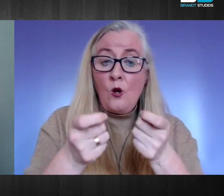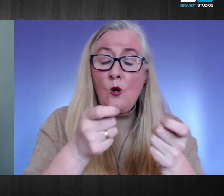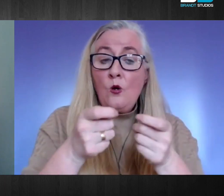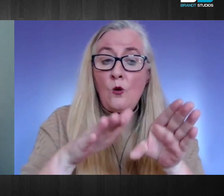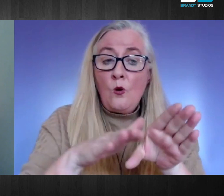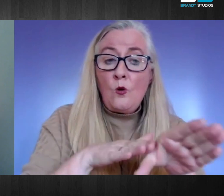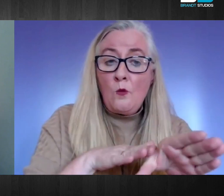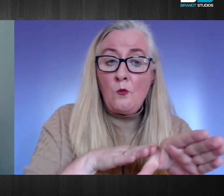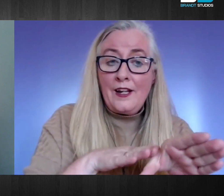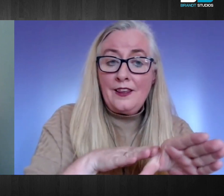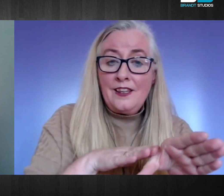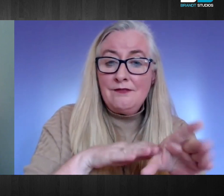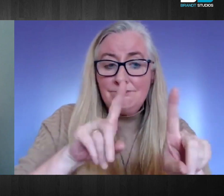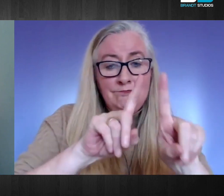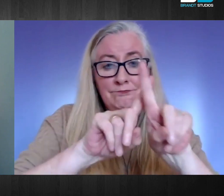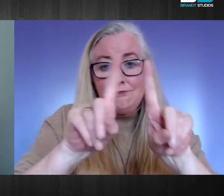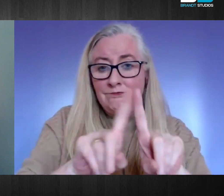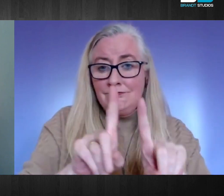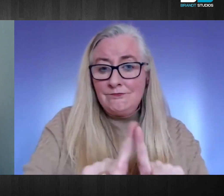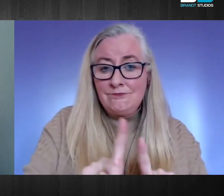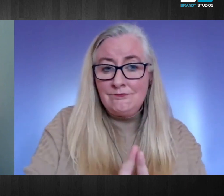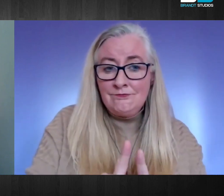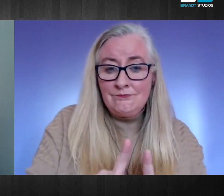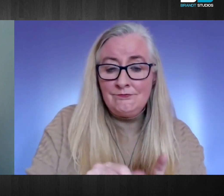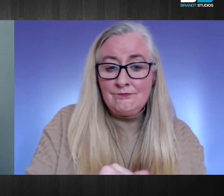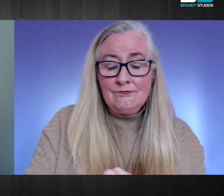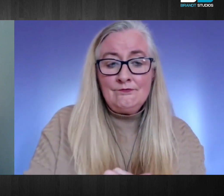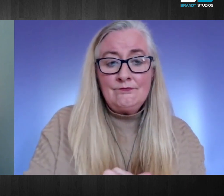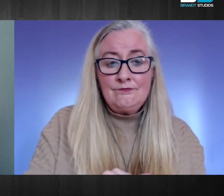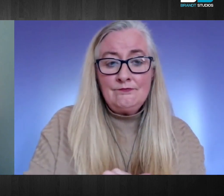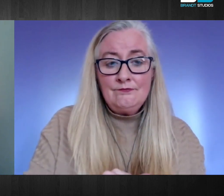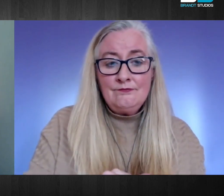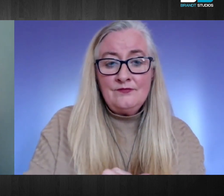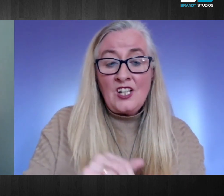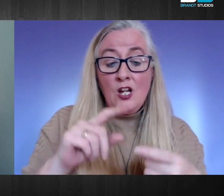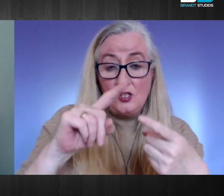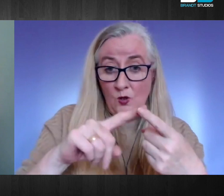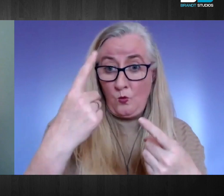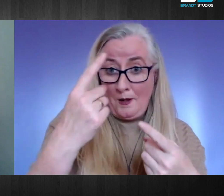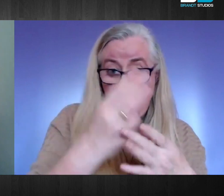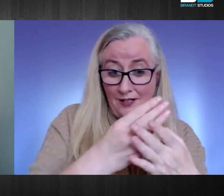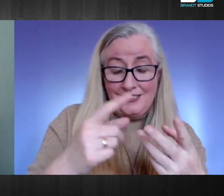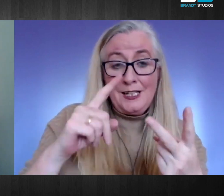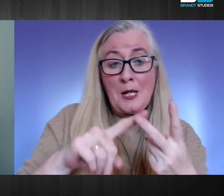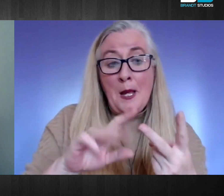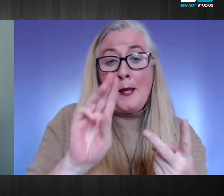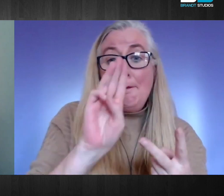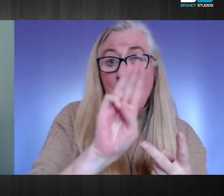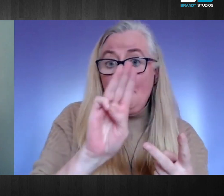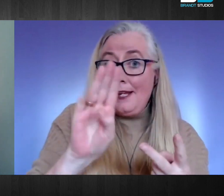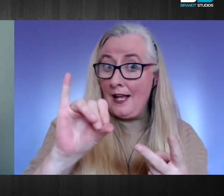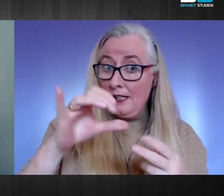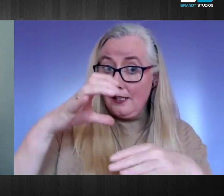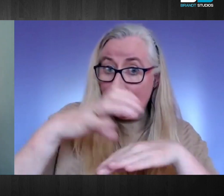of things, one of which was PPI. And I suppose the second part of this question would be, you mentioned PPI is continuing. Are there